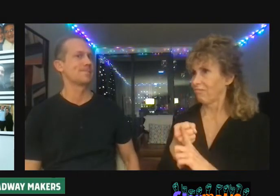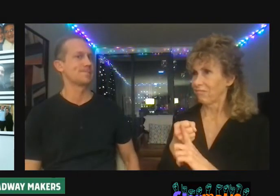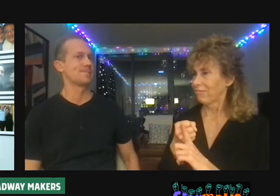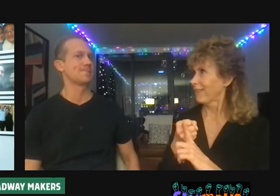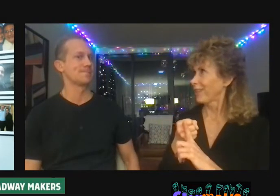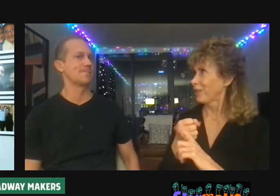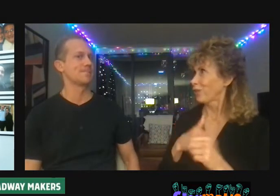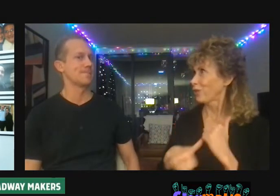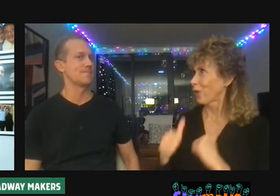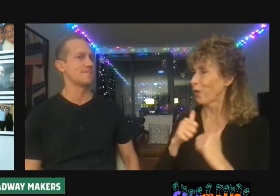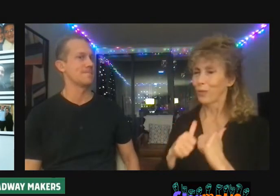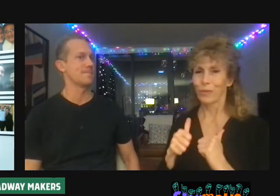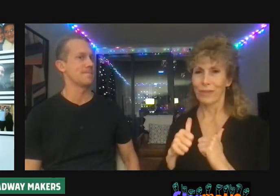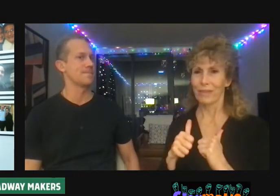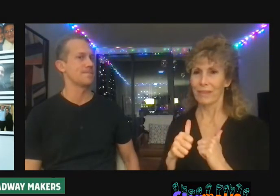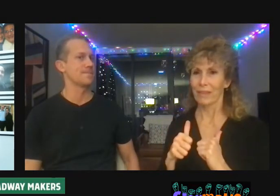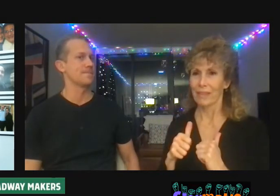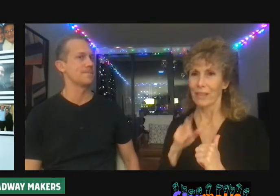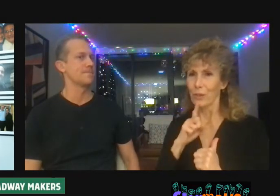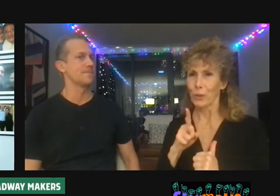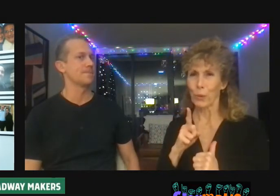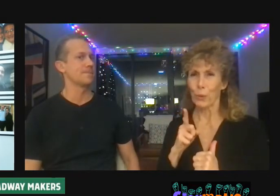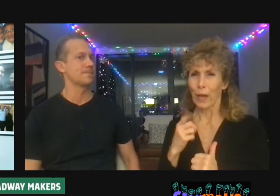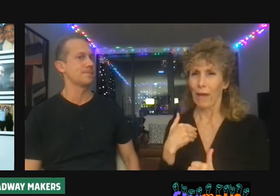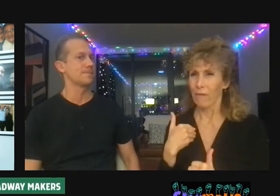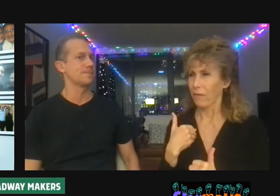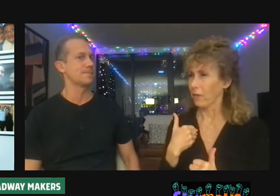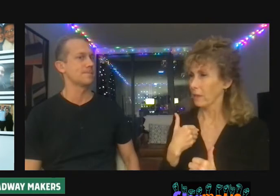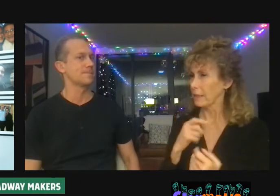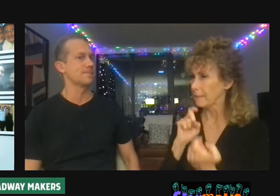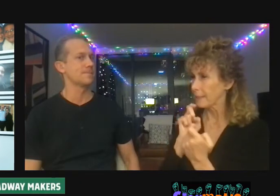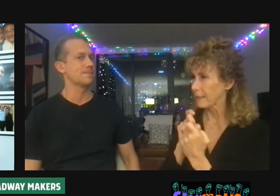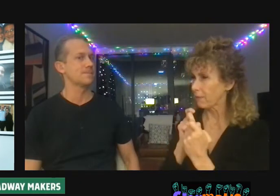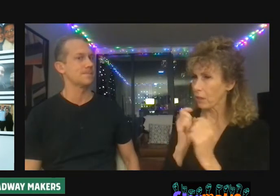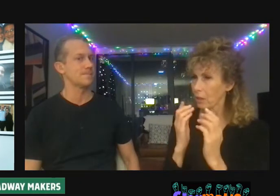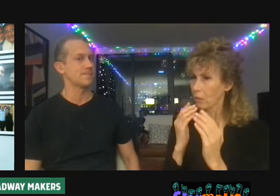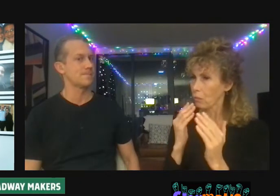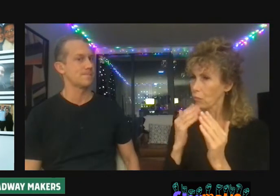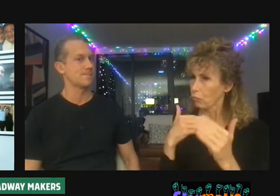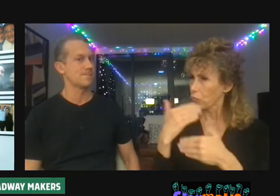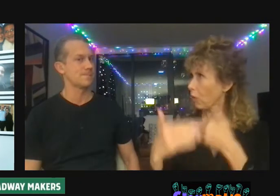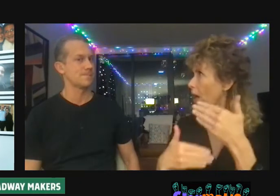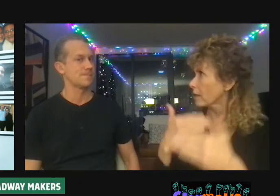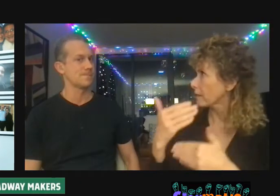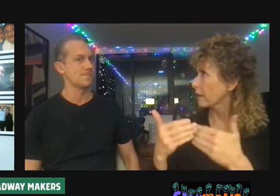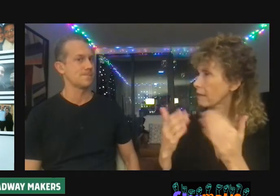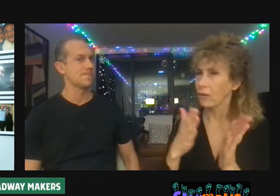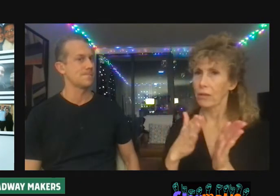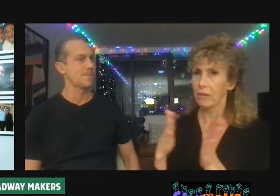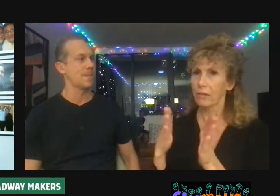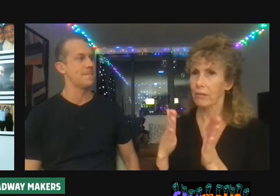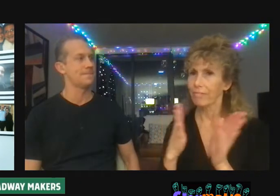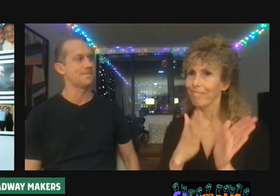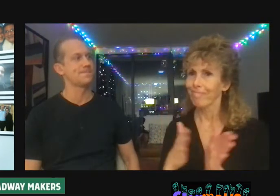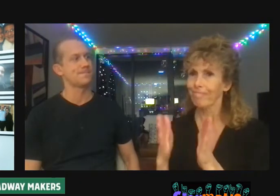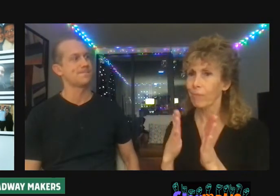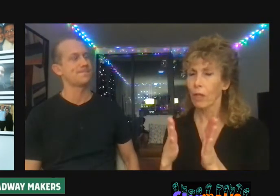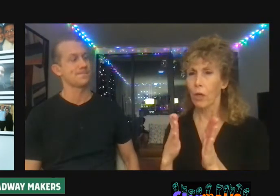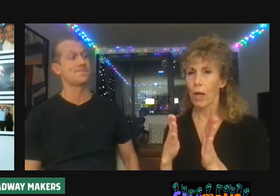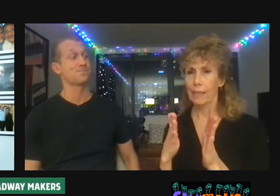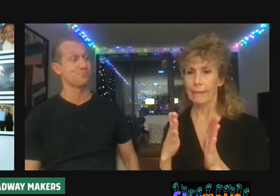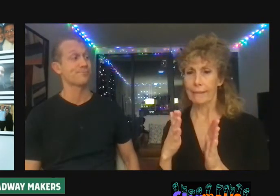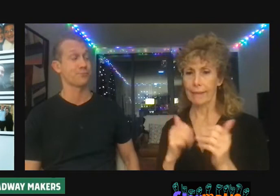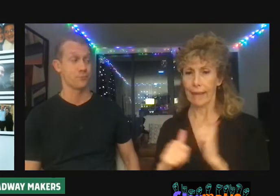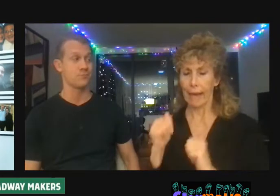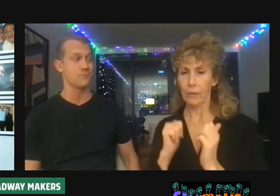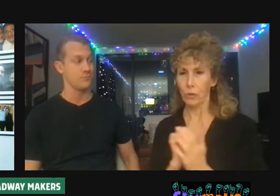do you have a process as an actor to emotionally check in and